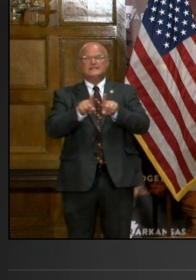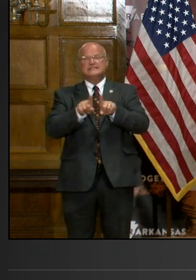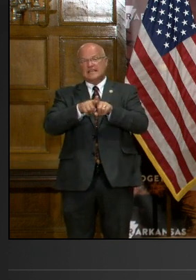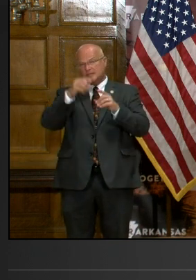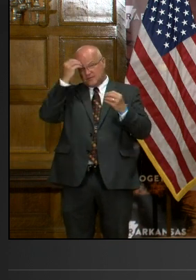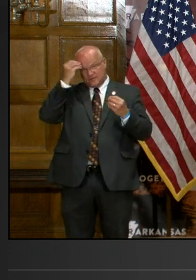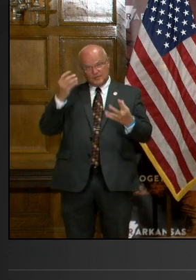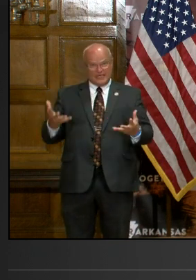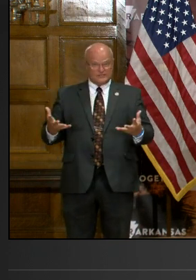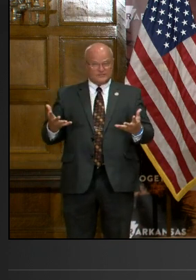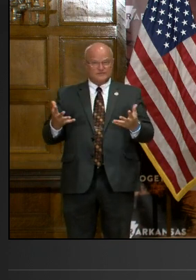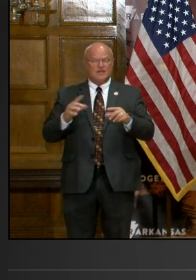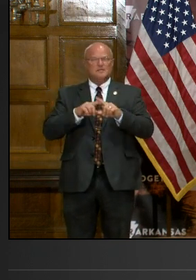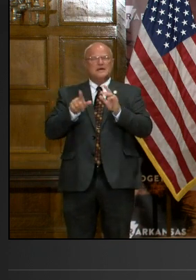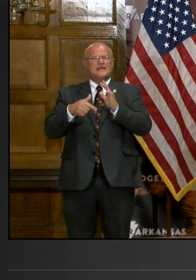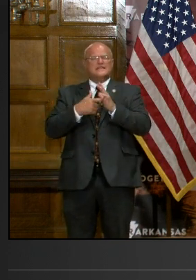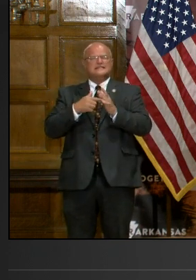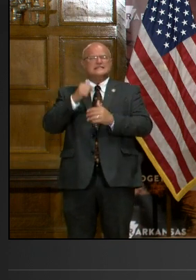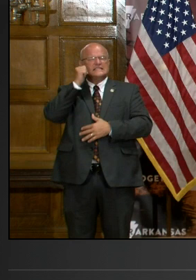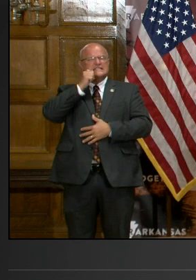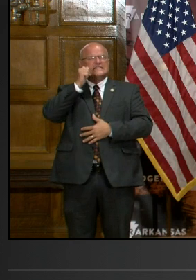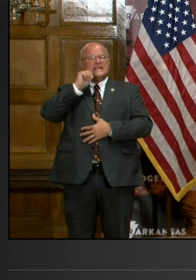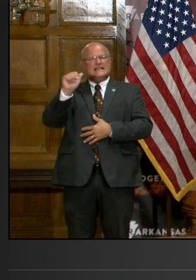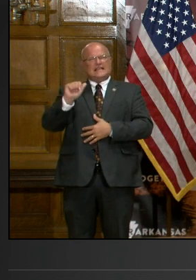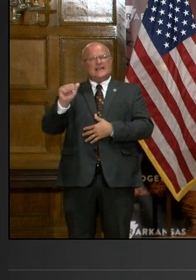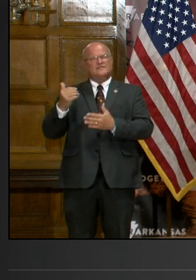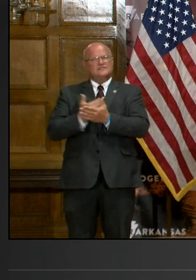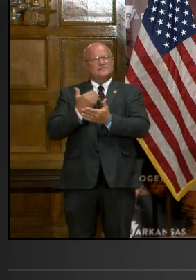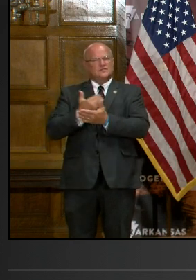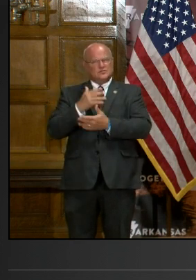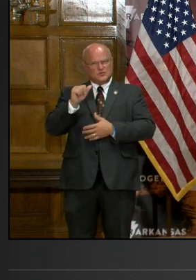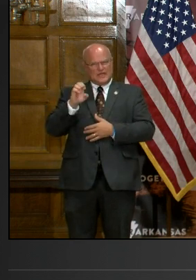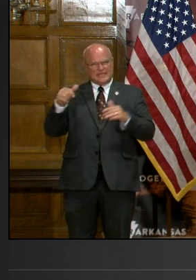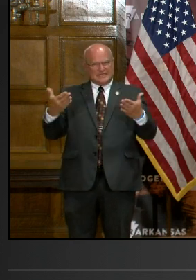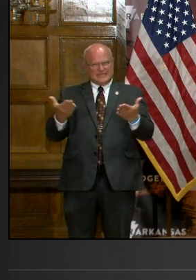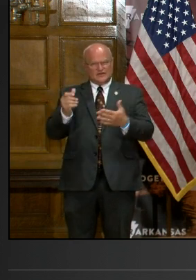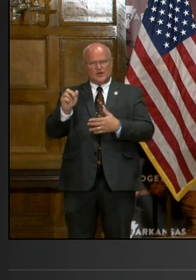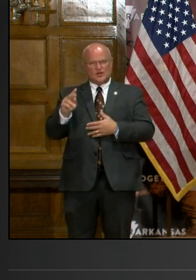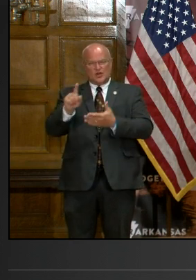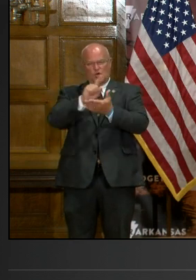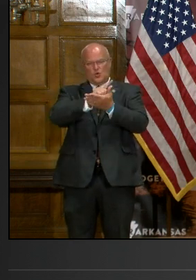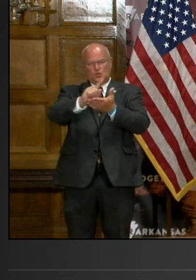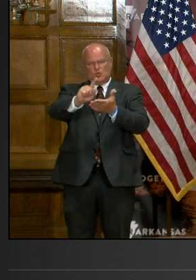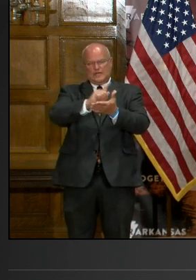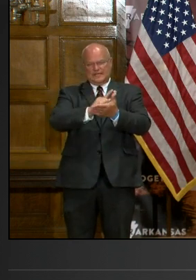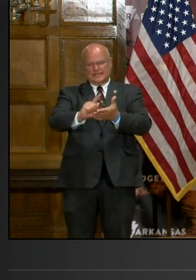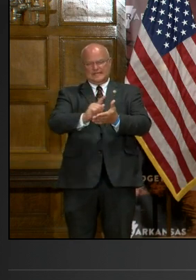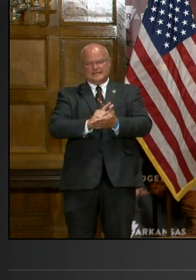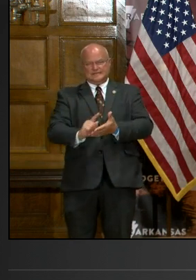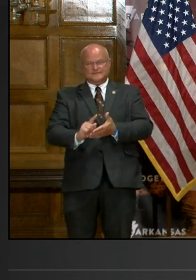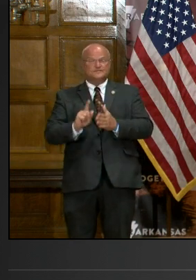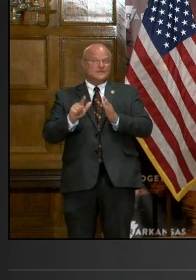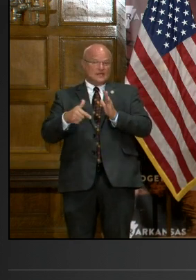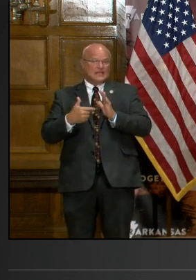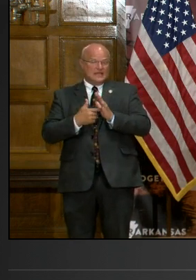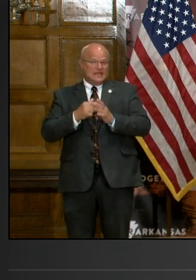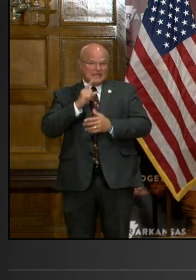same information, but this is the daily average of new cases in Arkansas by week. And this